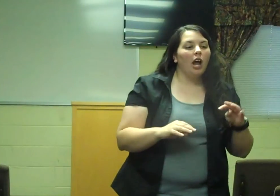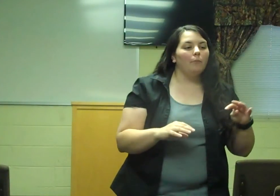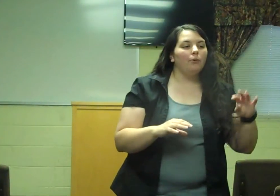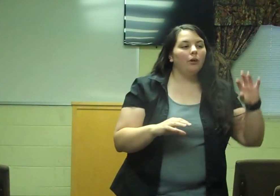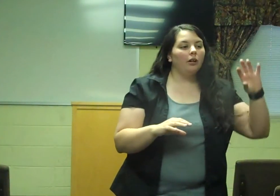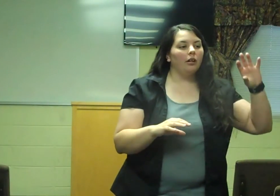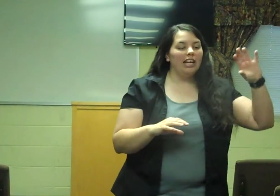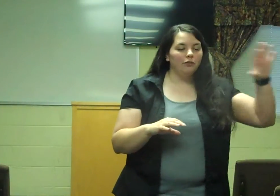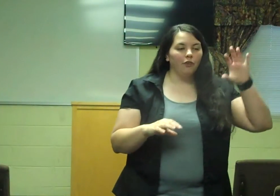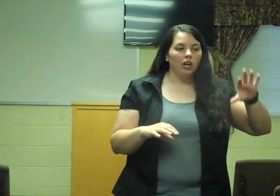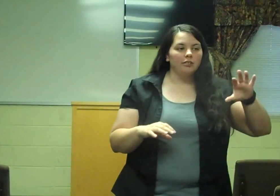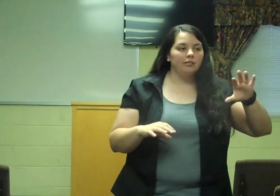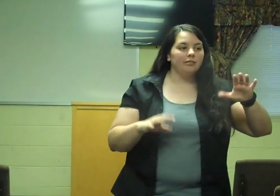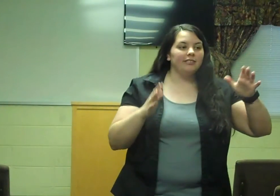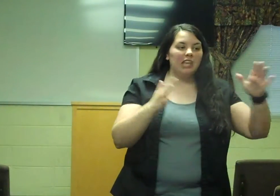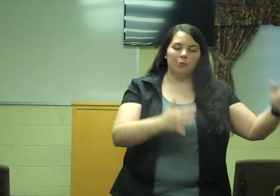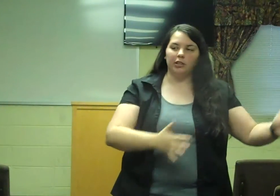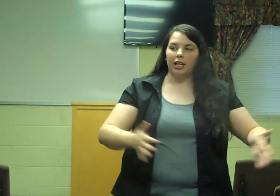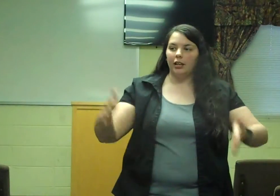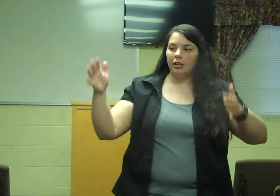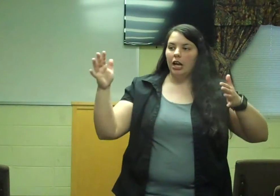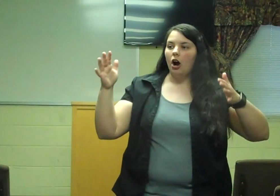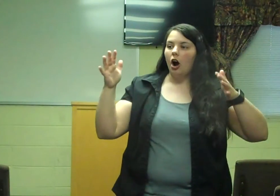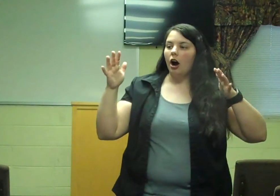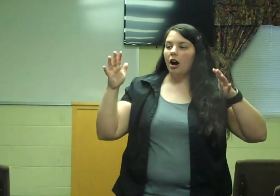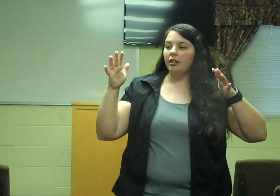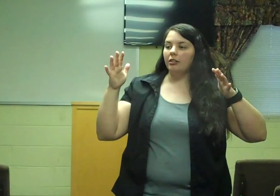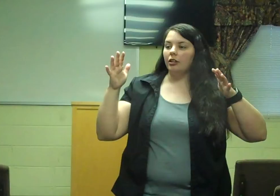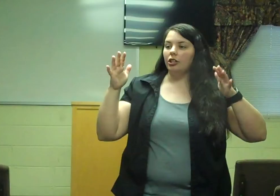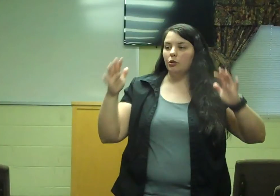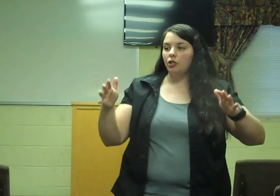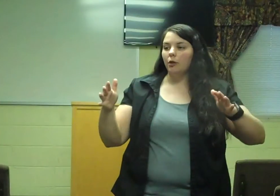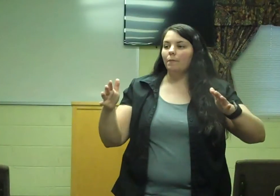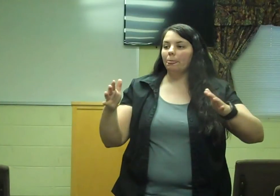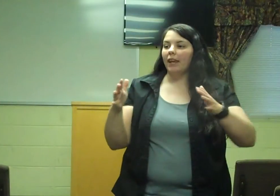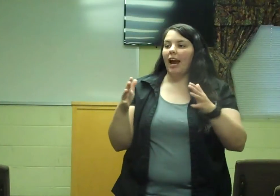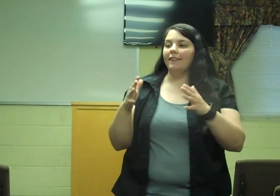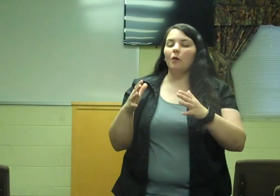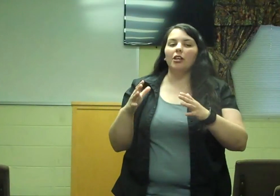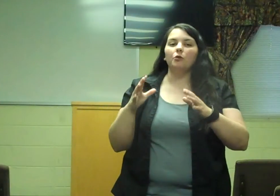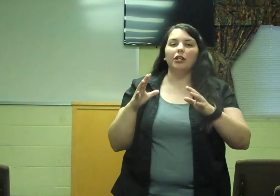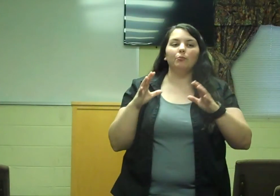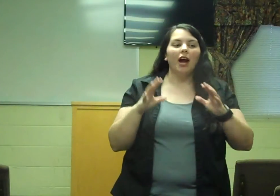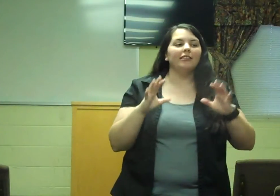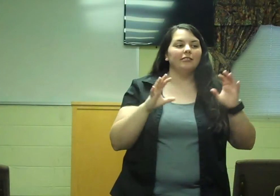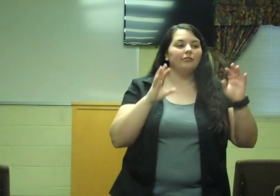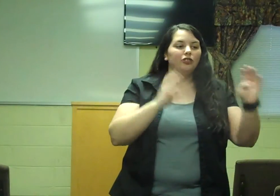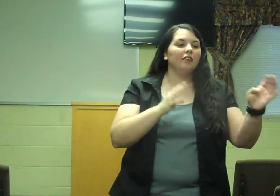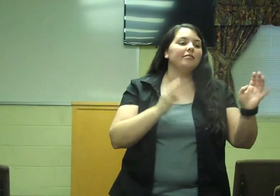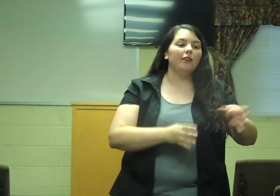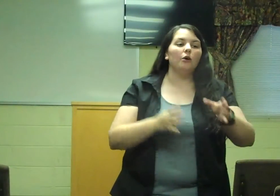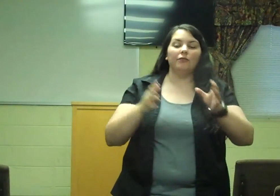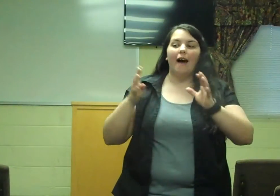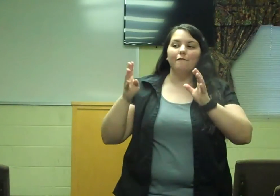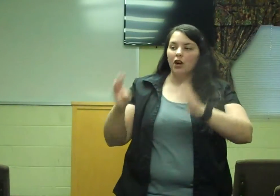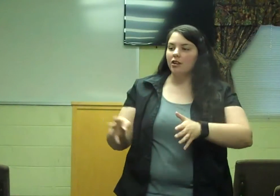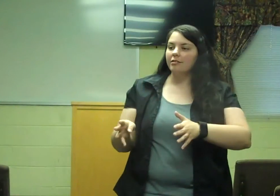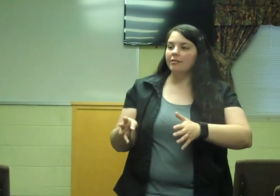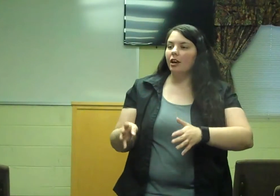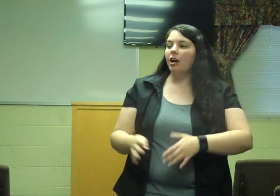up each verse separately on YouTube. And that way you can practice just that verse,